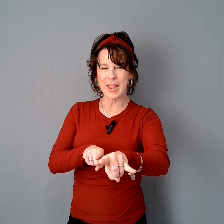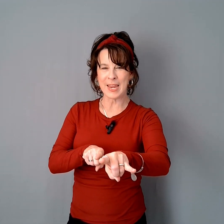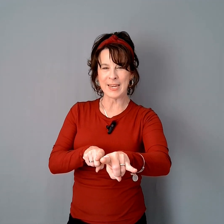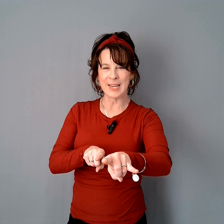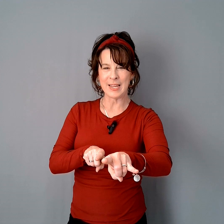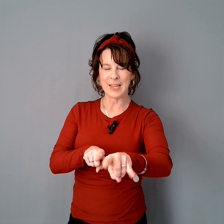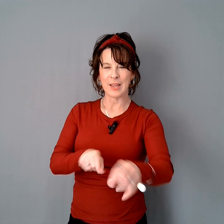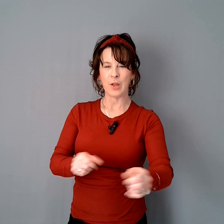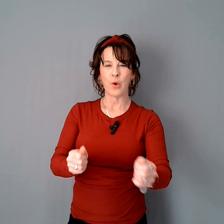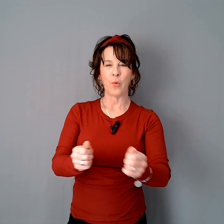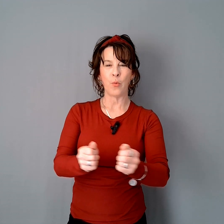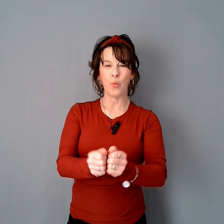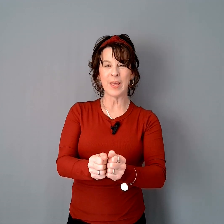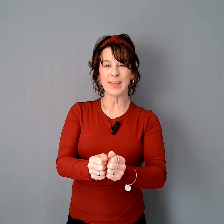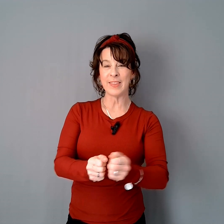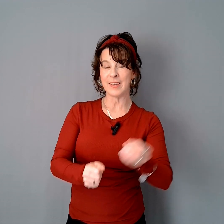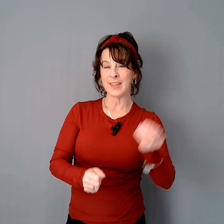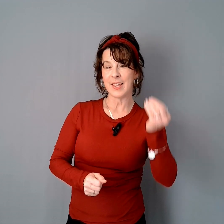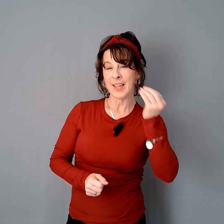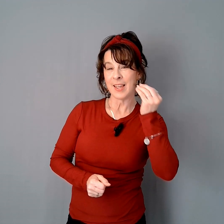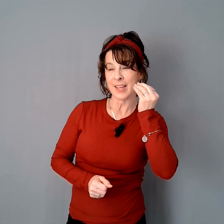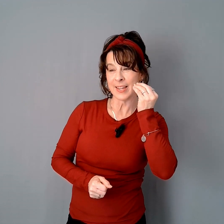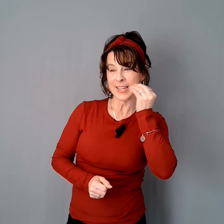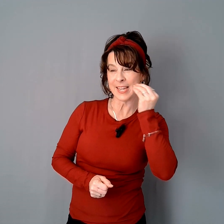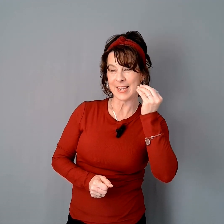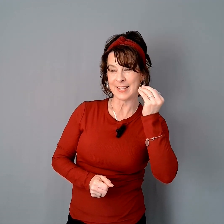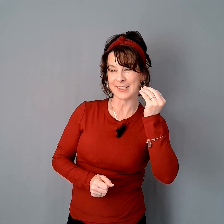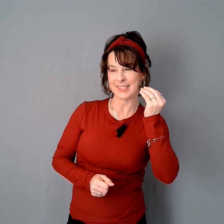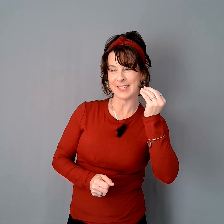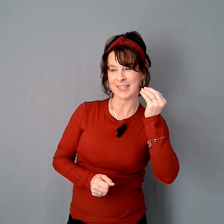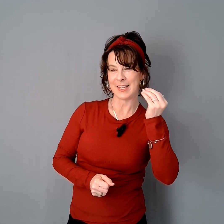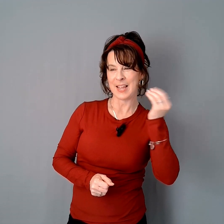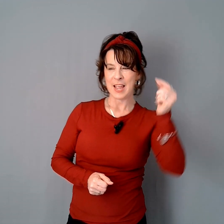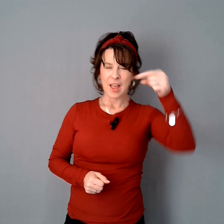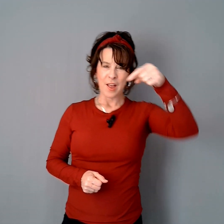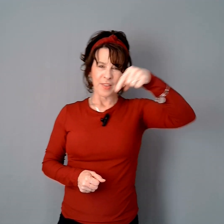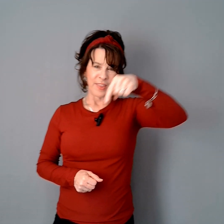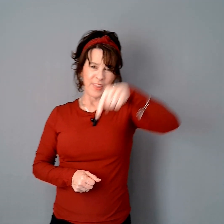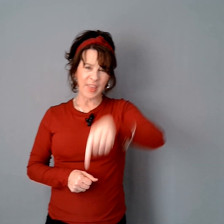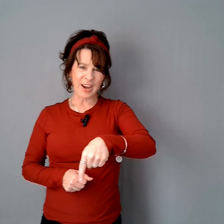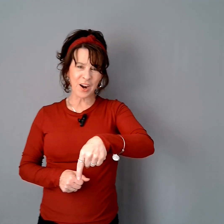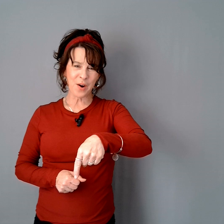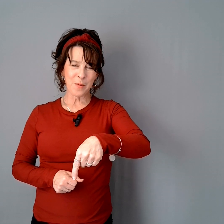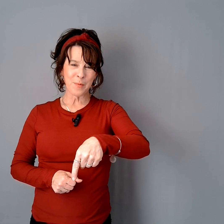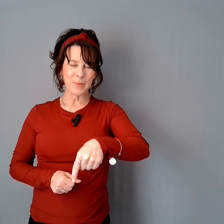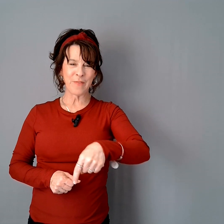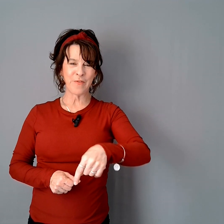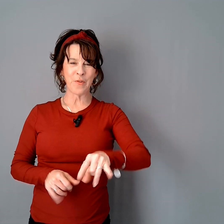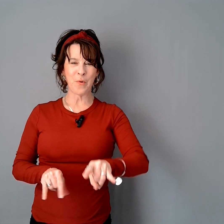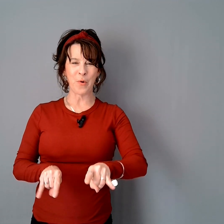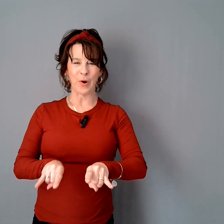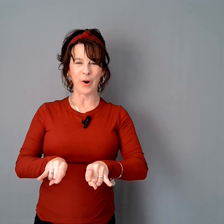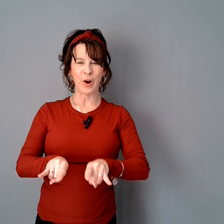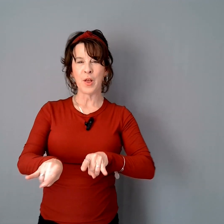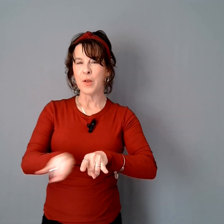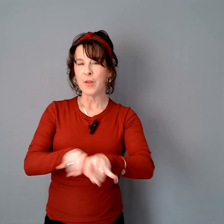betrayed with a kiss. There before